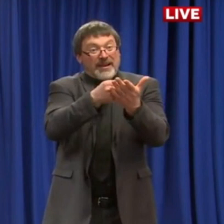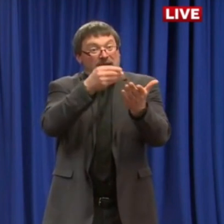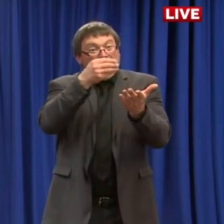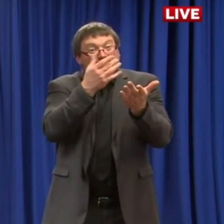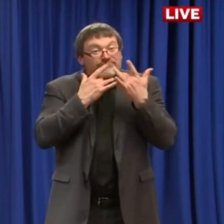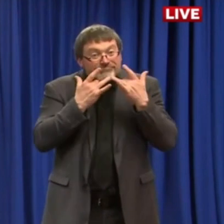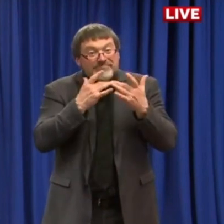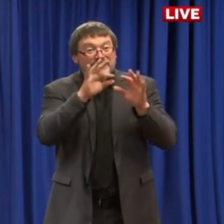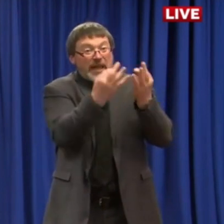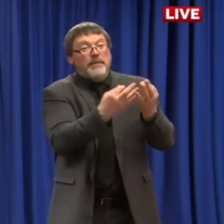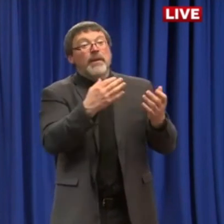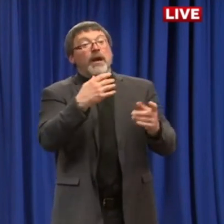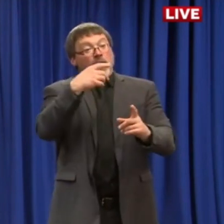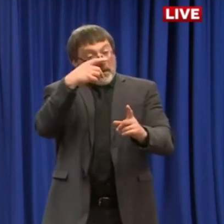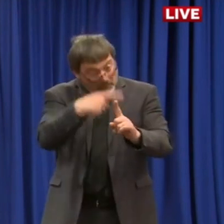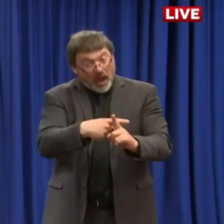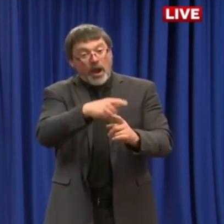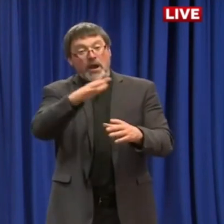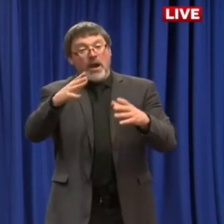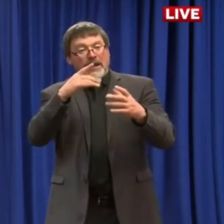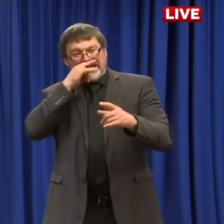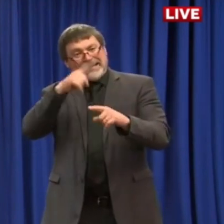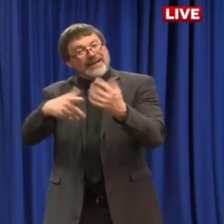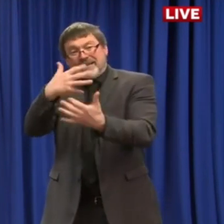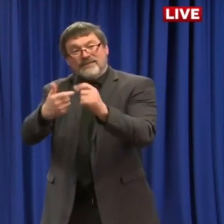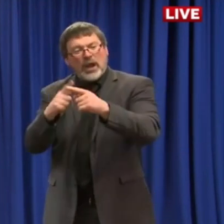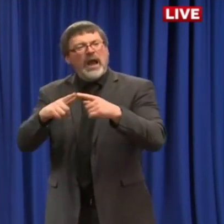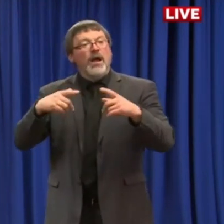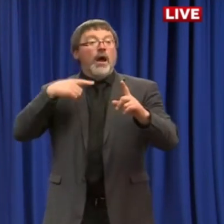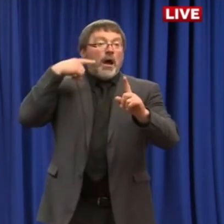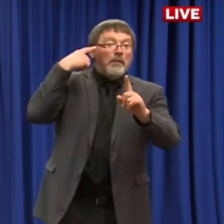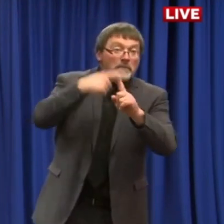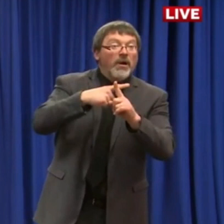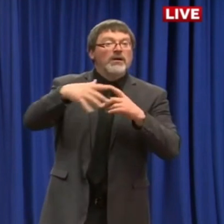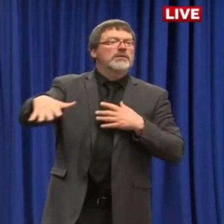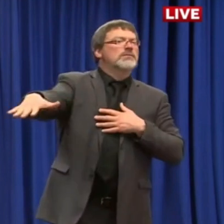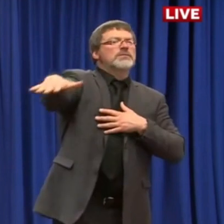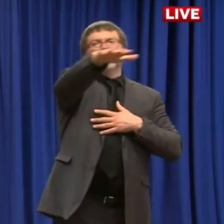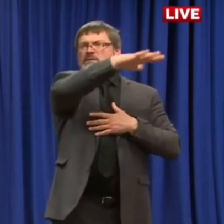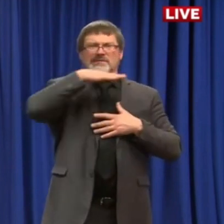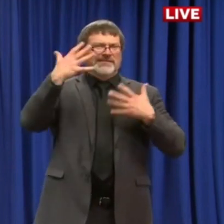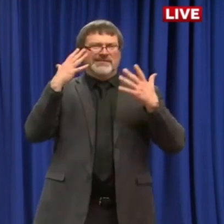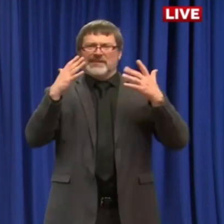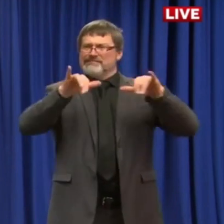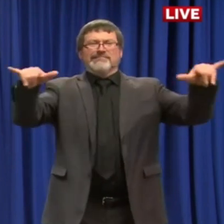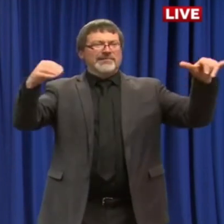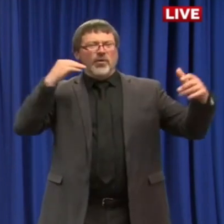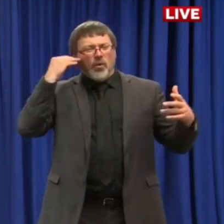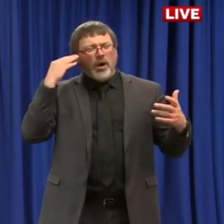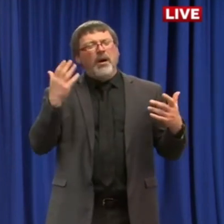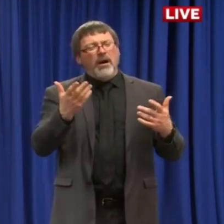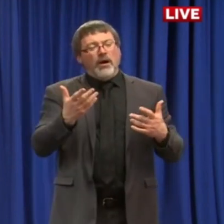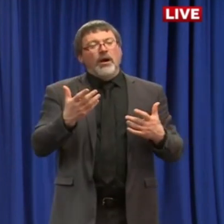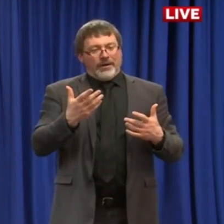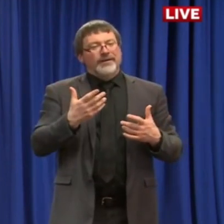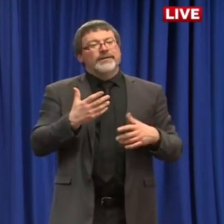that child. And then you compound it with just the natural anxiety of this massive pandemic where, people are getting sick and they're dying. That's a huge stress on our